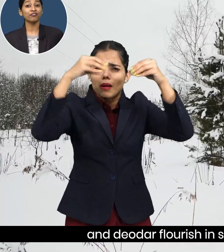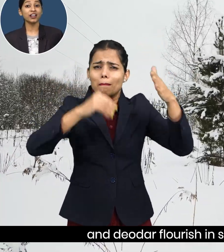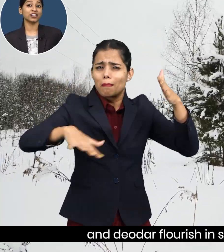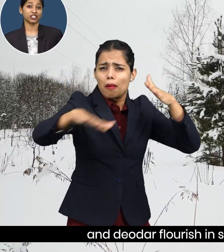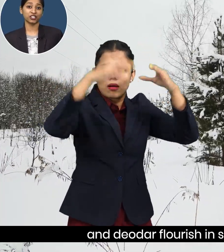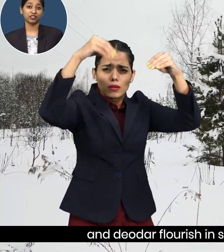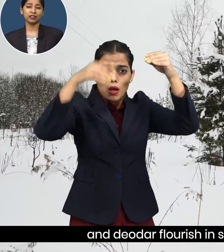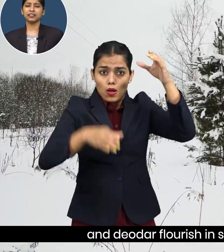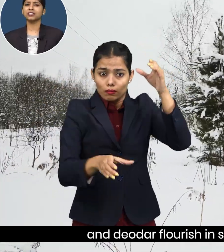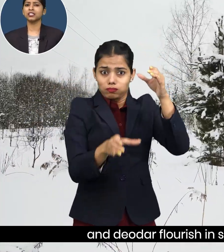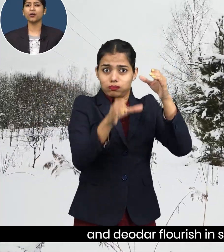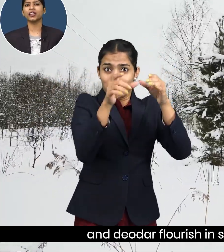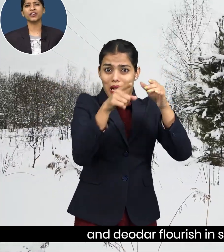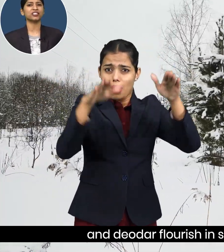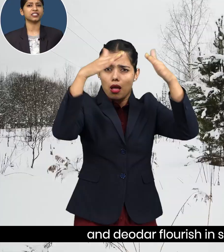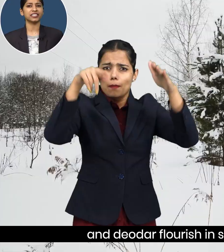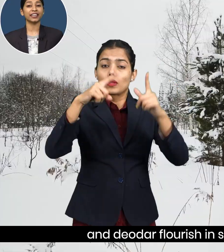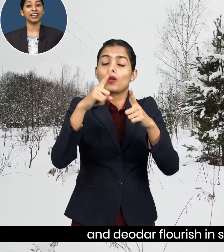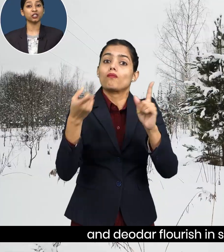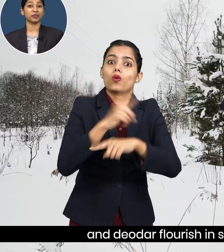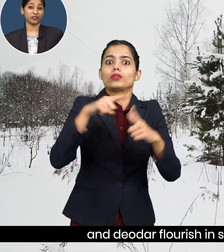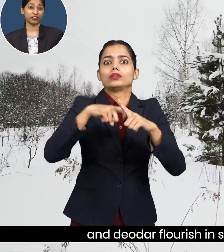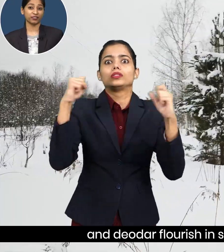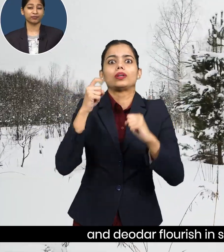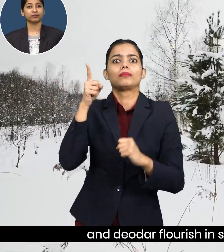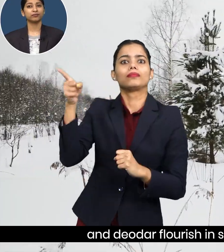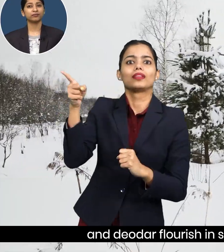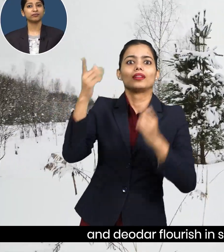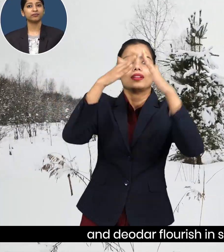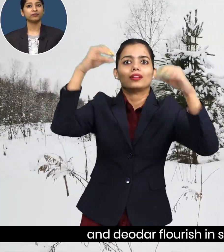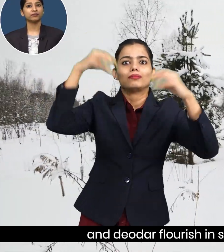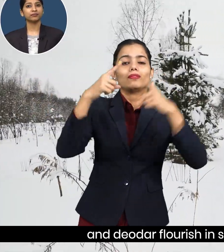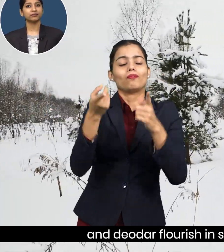deodar flourish in snowy regions like Kashmir.